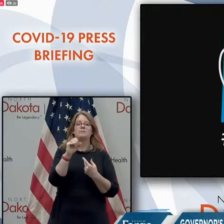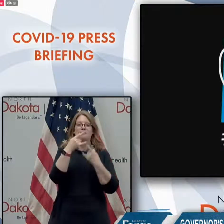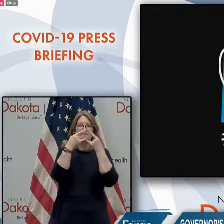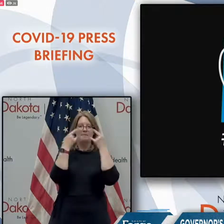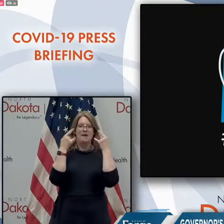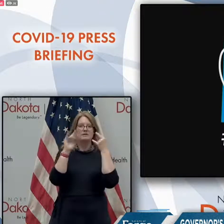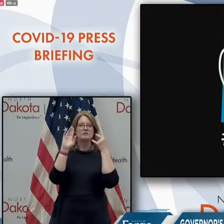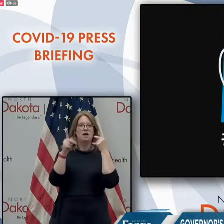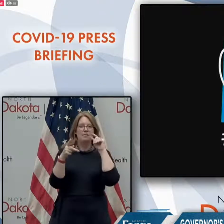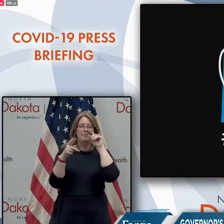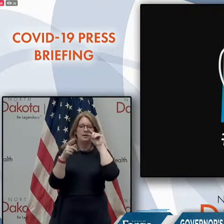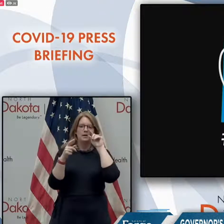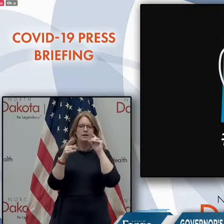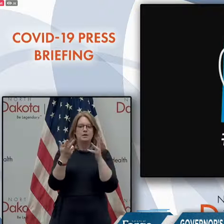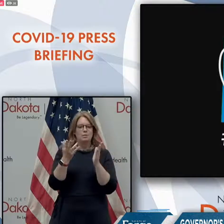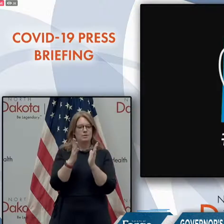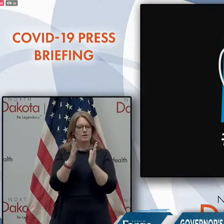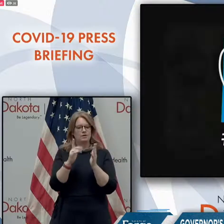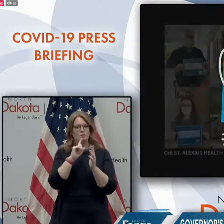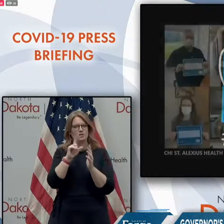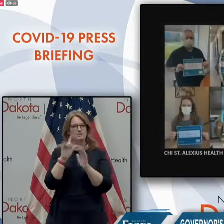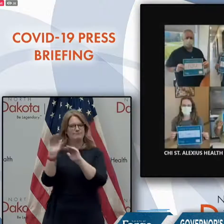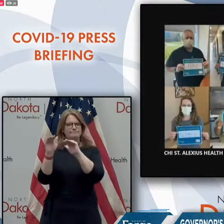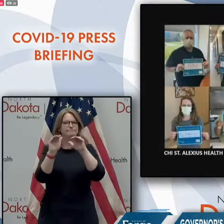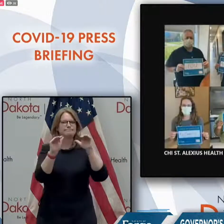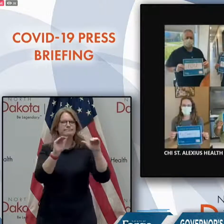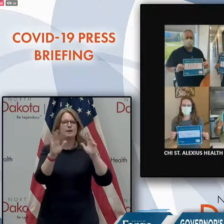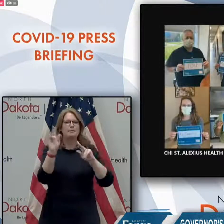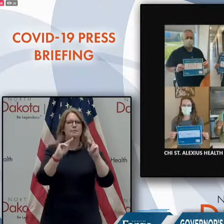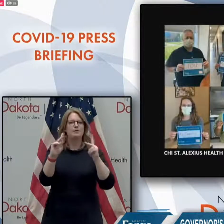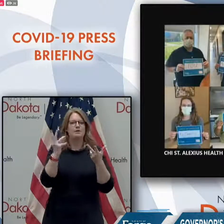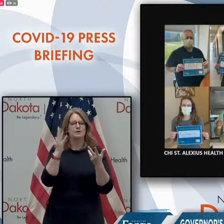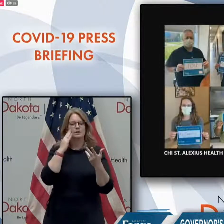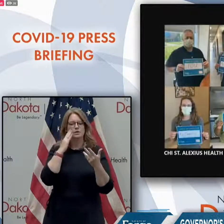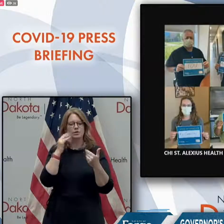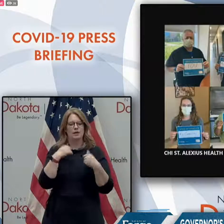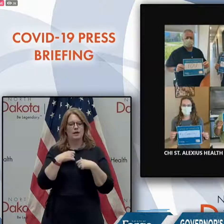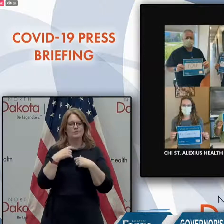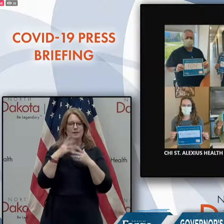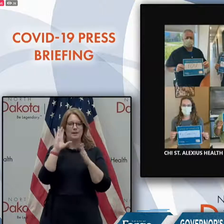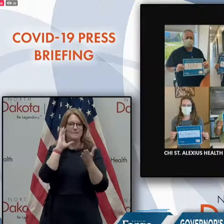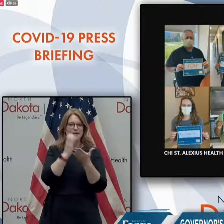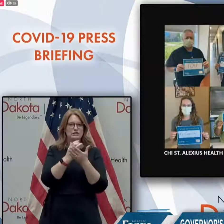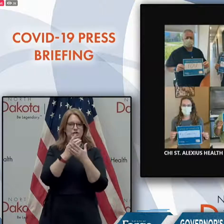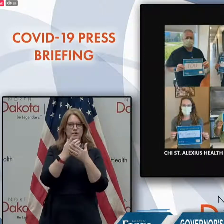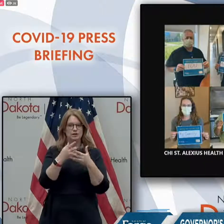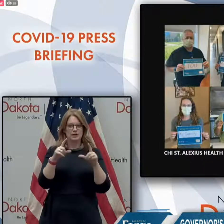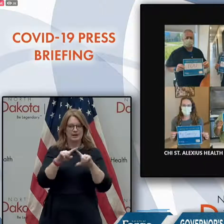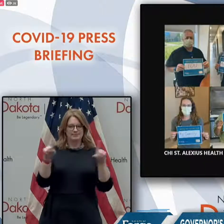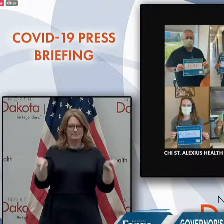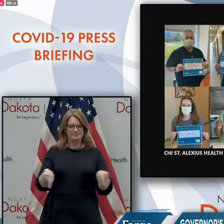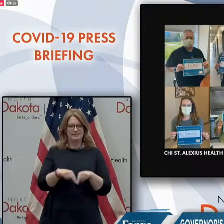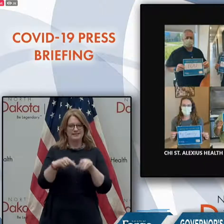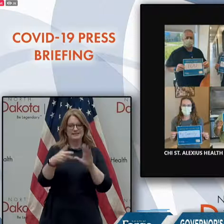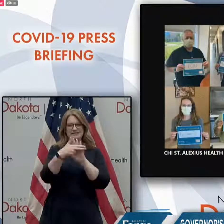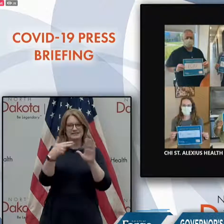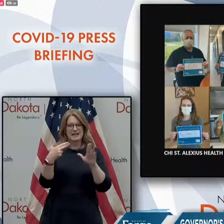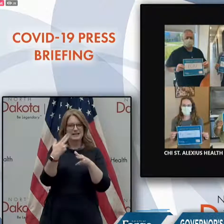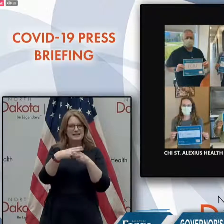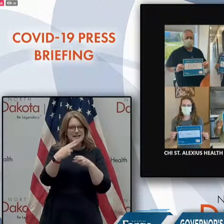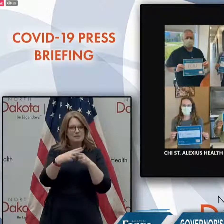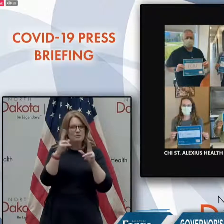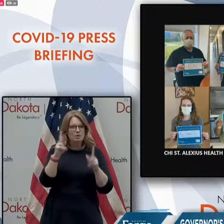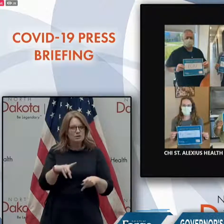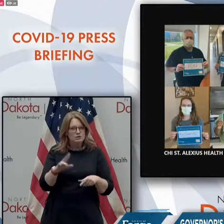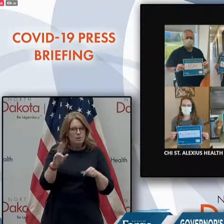we asked people to post pictures of themselves wearing a mask and then a sign with the name of the person that they're wearing